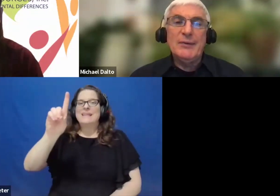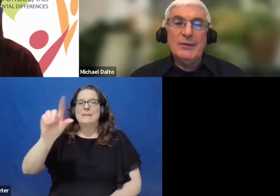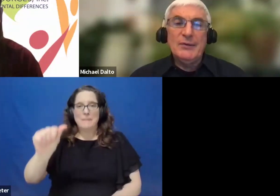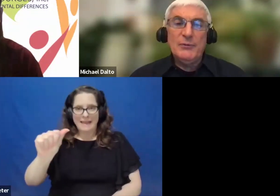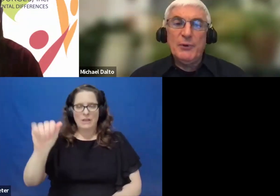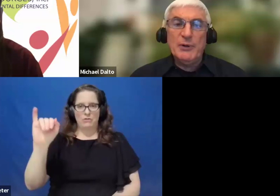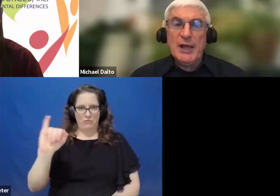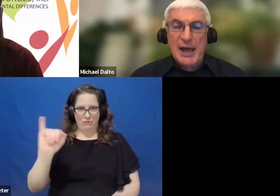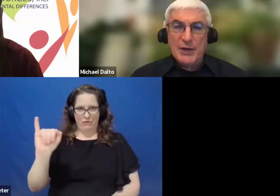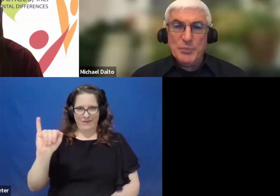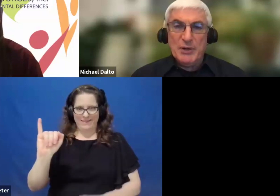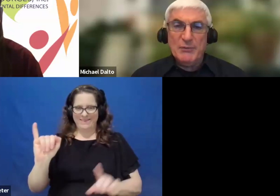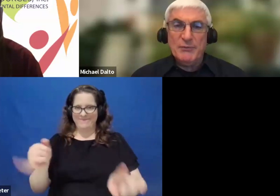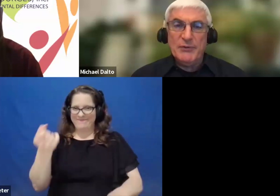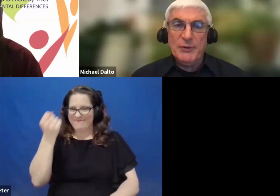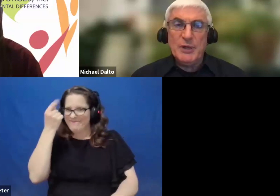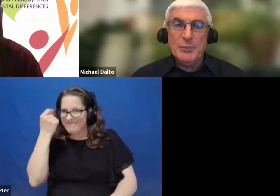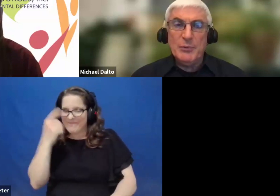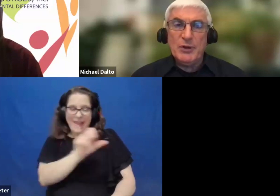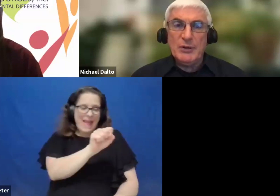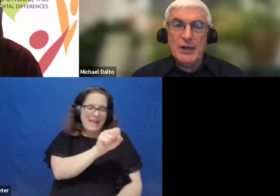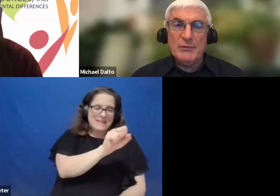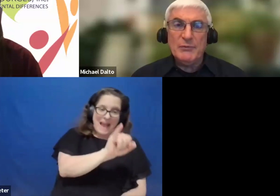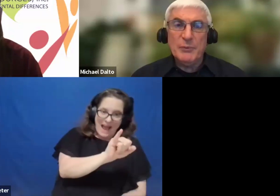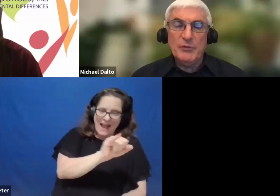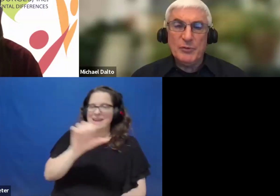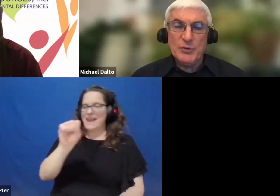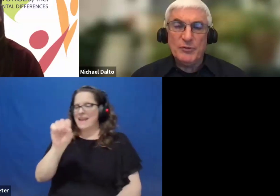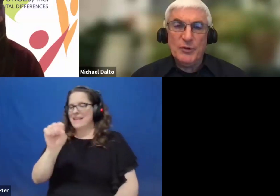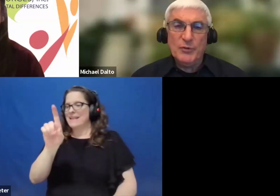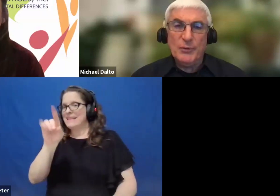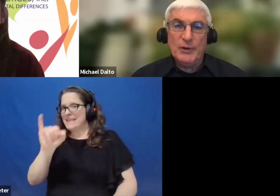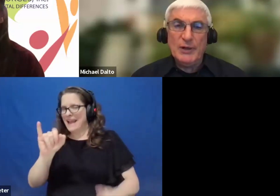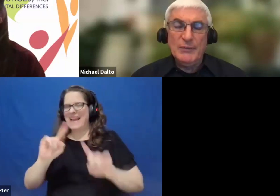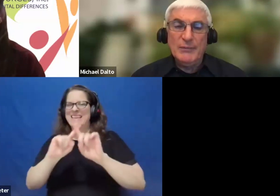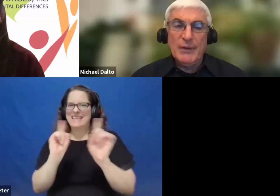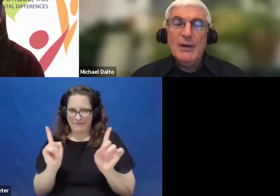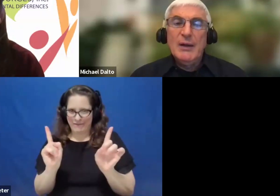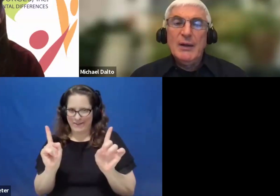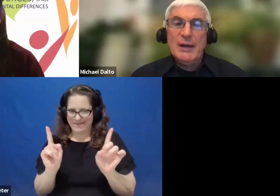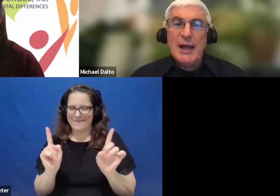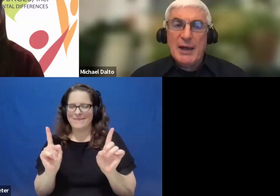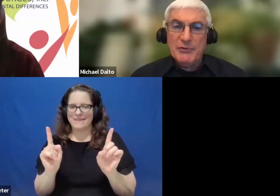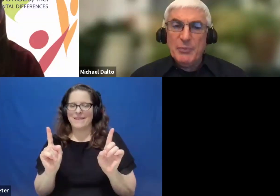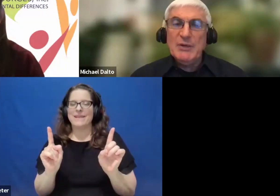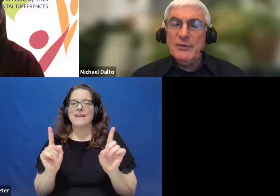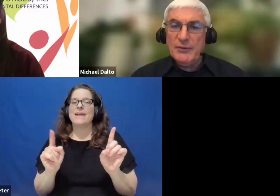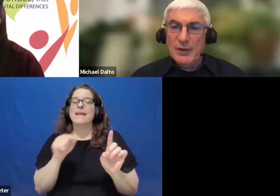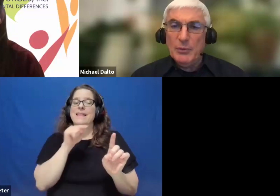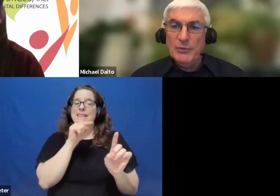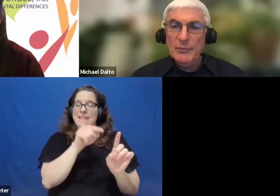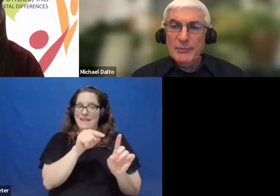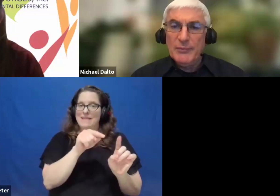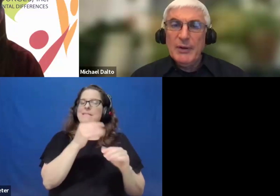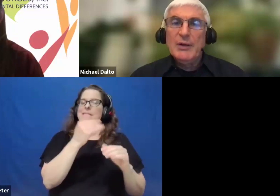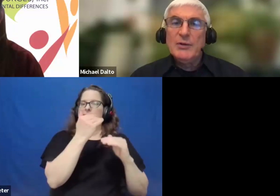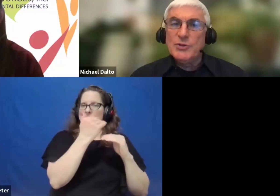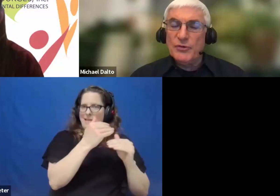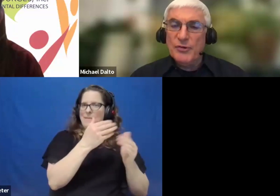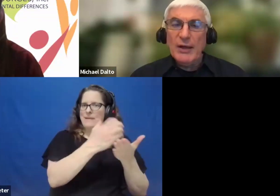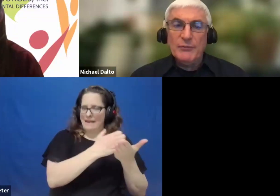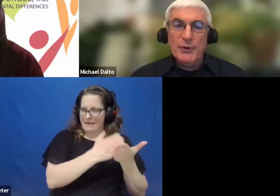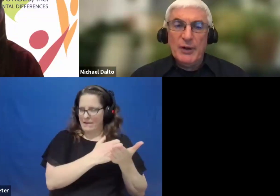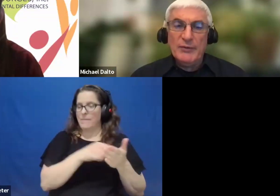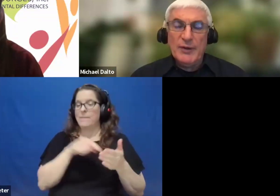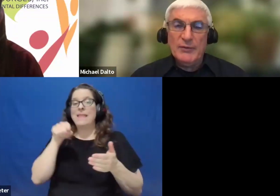That is a different cash benefit that people can get from Social Security. They have to be disabled,